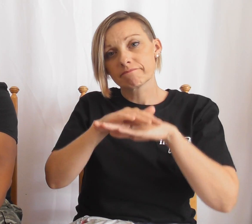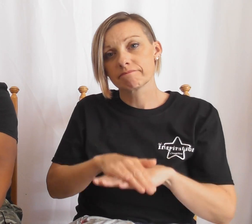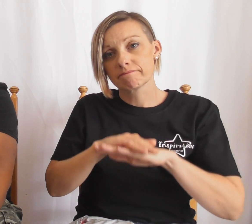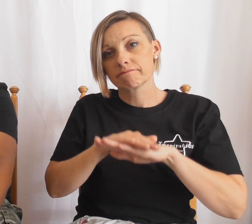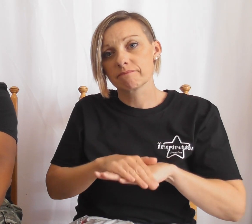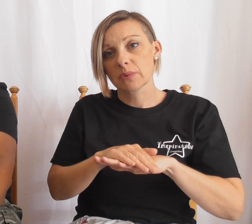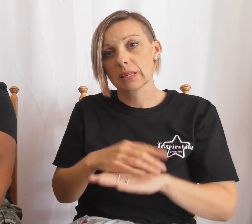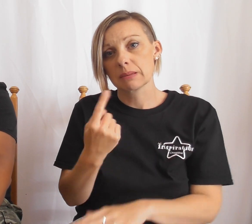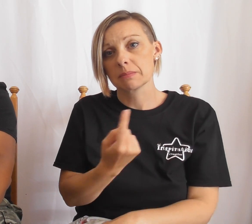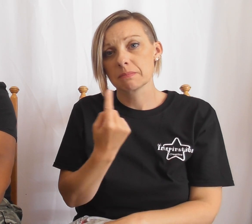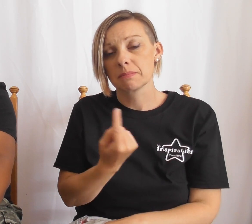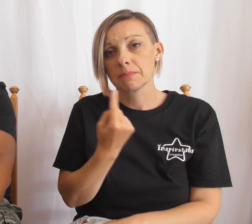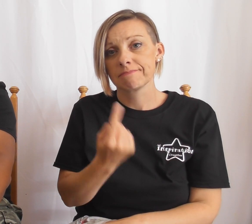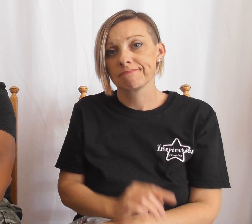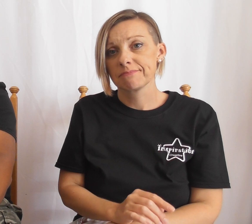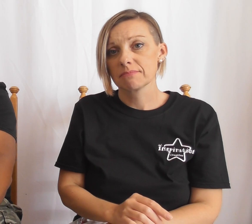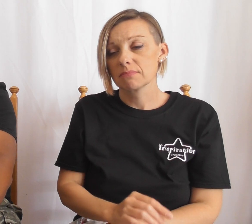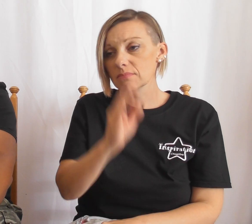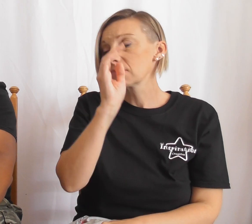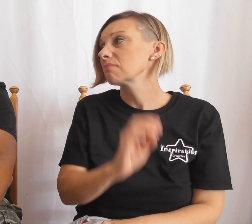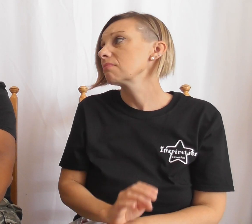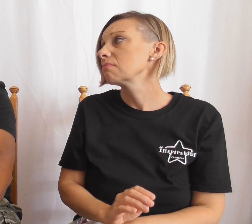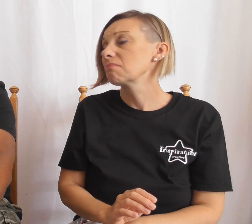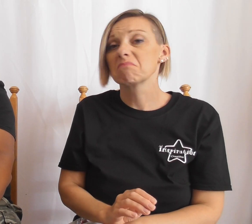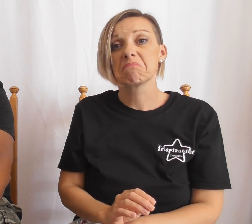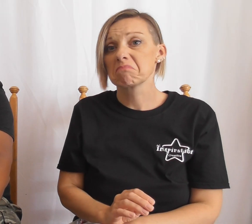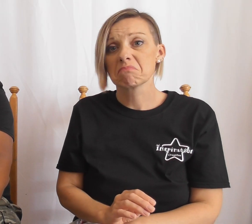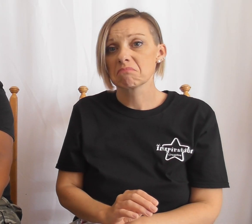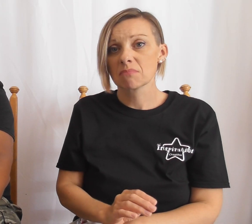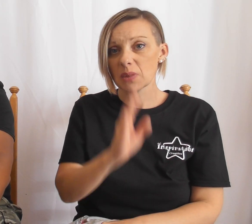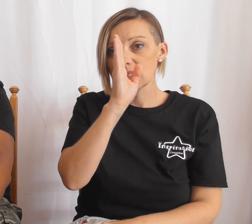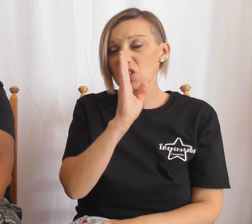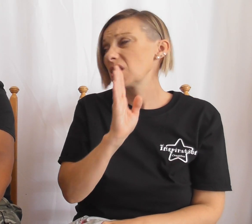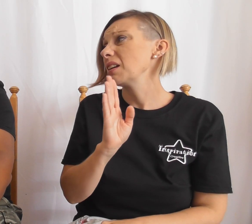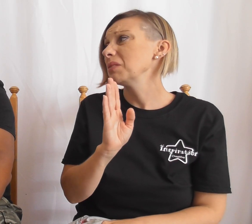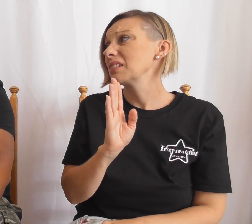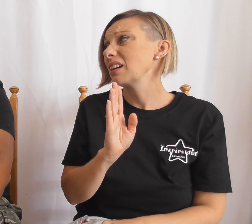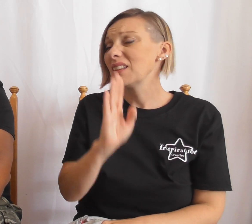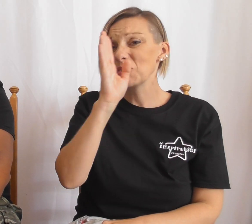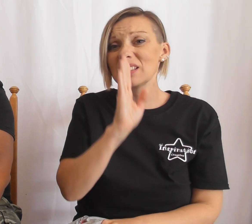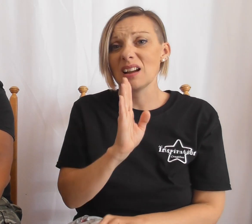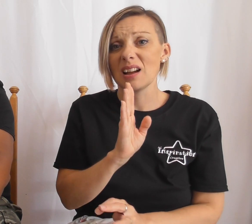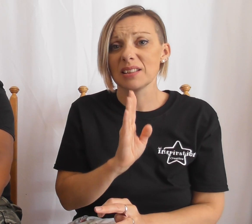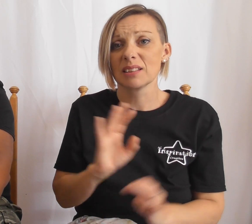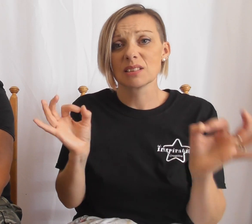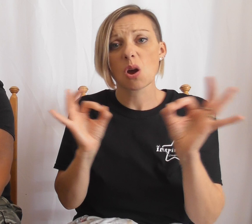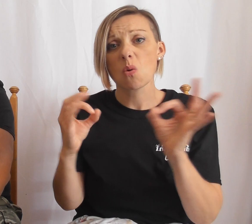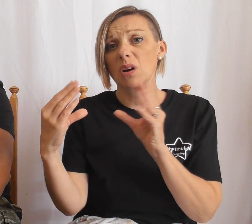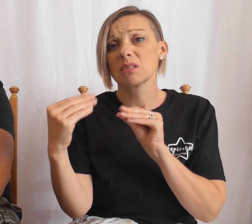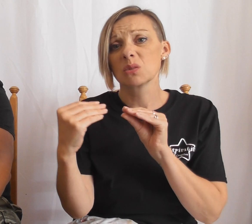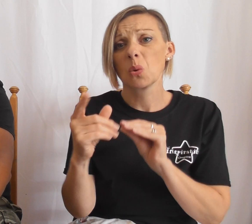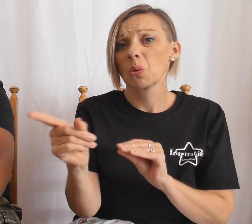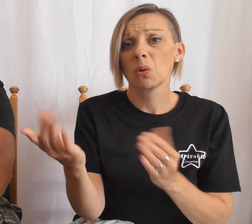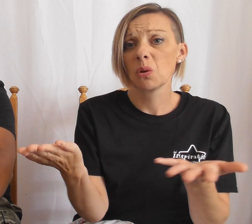and he hasn't got anybody sitting with him. I don't think anyone's going to talk to him, which is a shame, which isn't it? is really sad. That